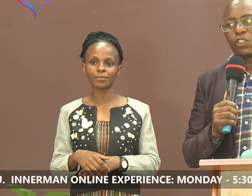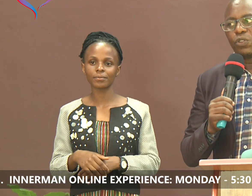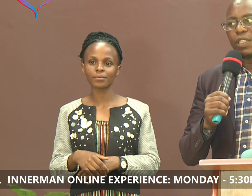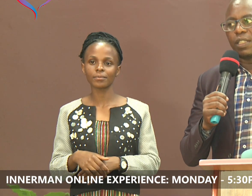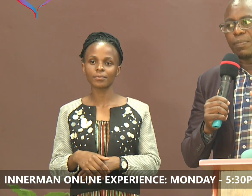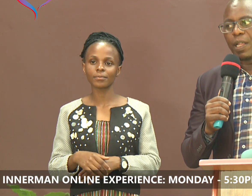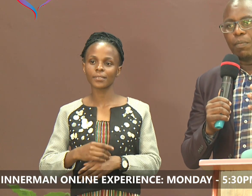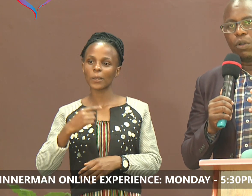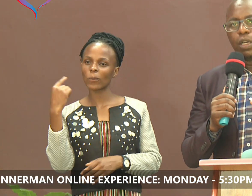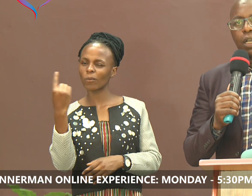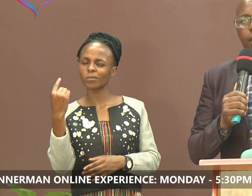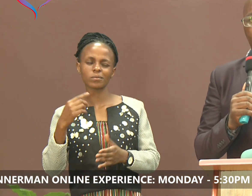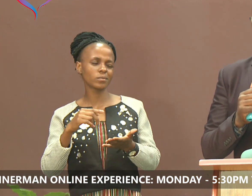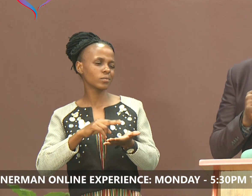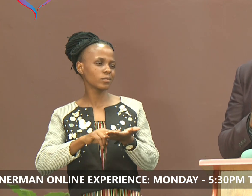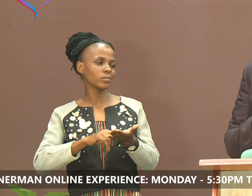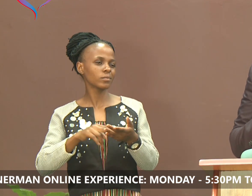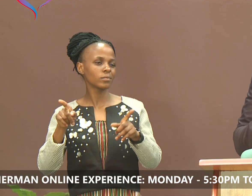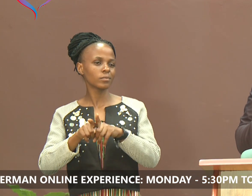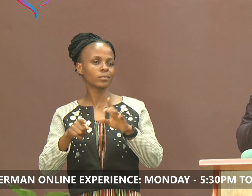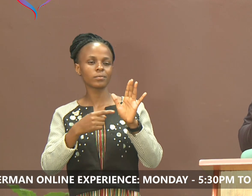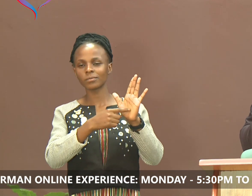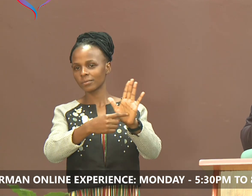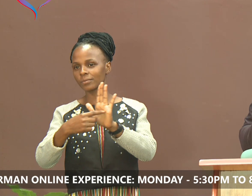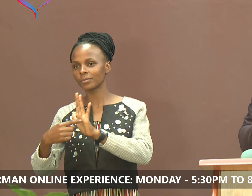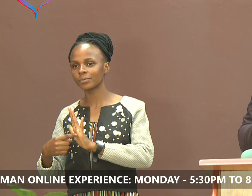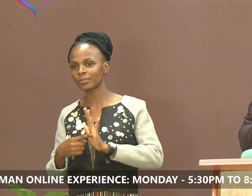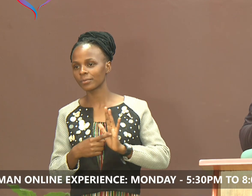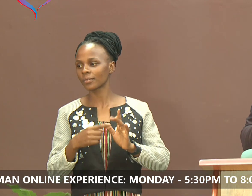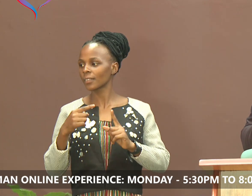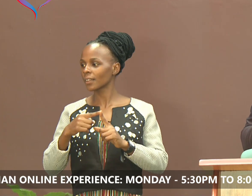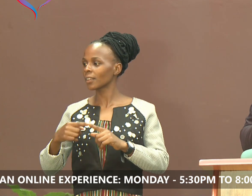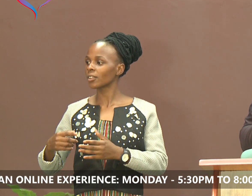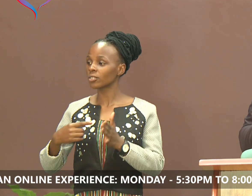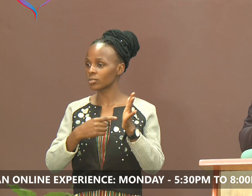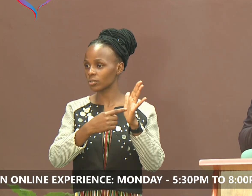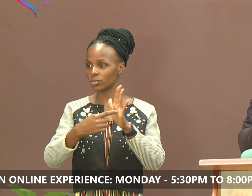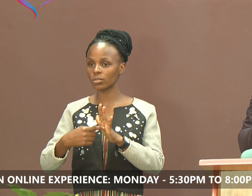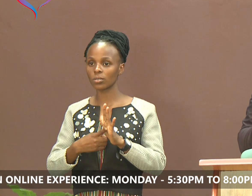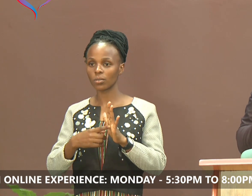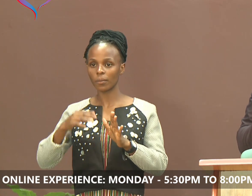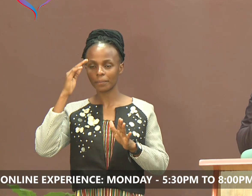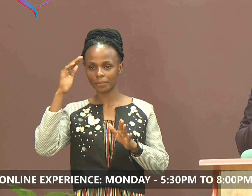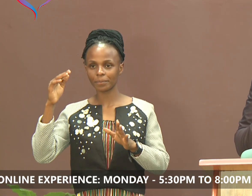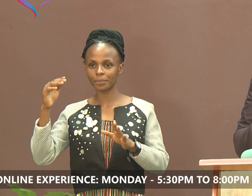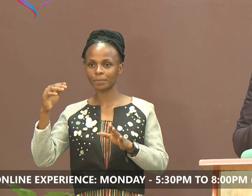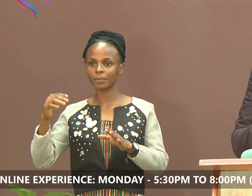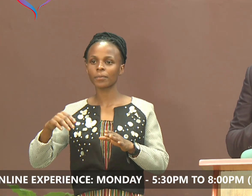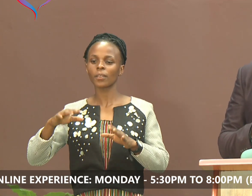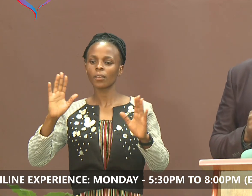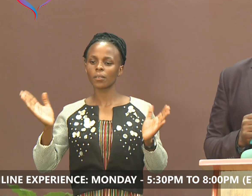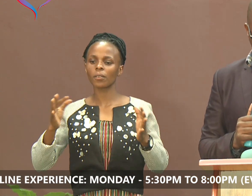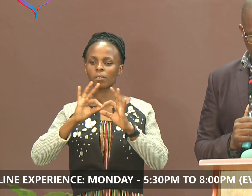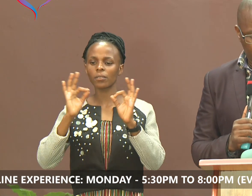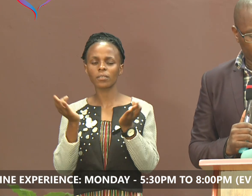I'm just using this parable as an example to convey the message, to draw a picture, to shed for you a picture of how a family looks